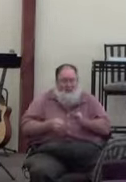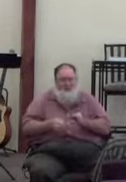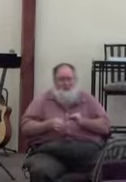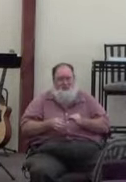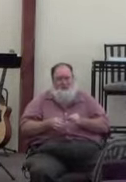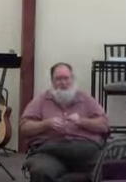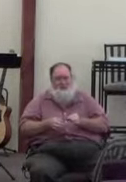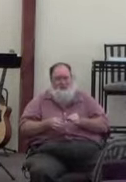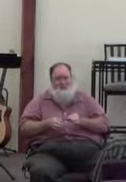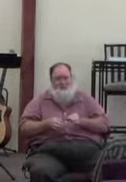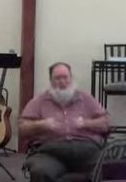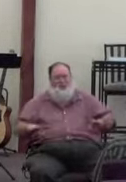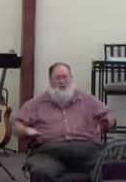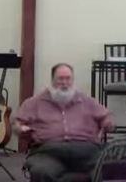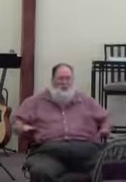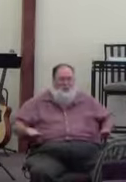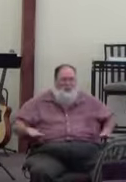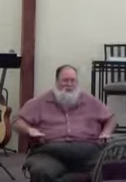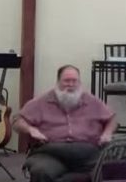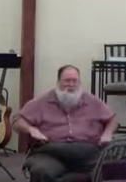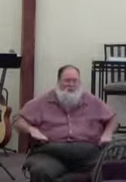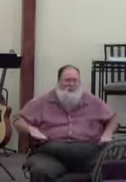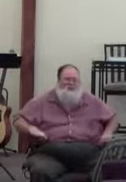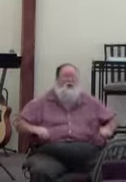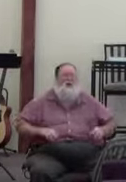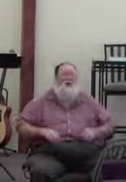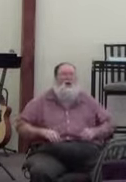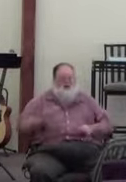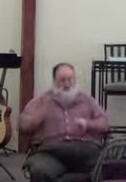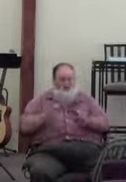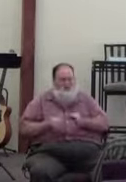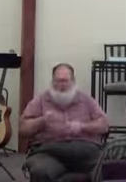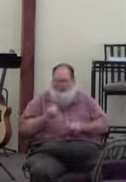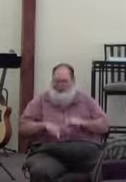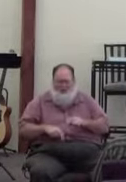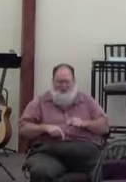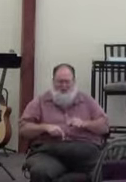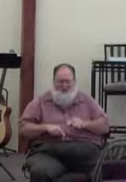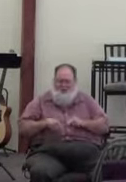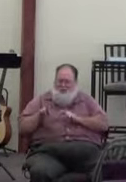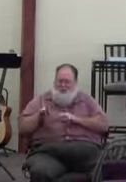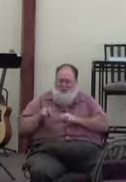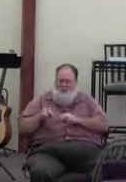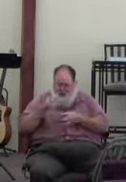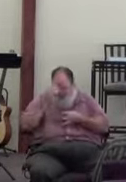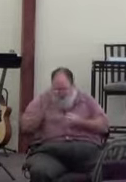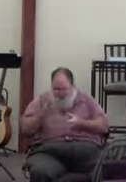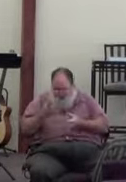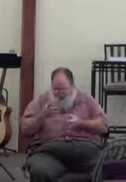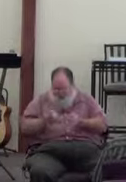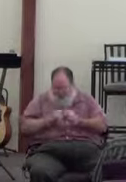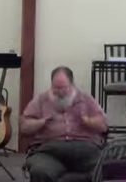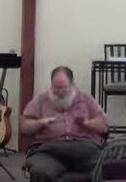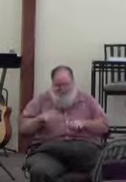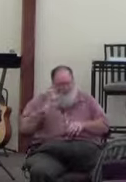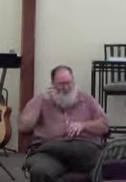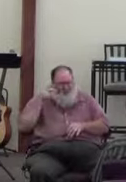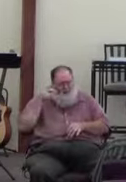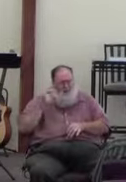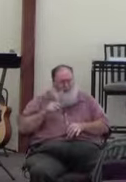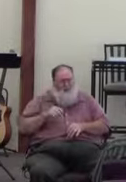We're just getting entangled in it. You can't turn the news on without hearing it. It will take us